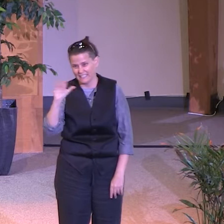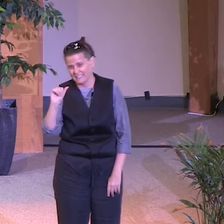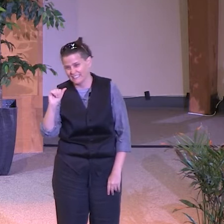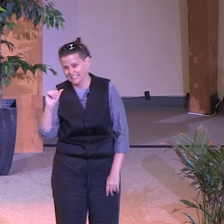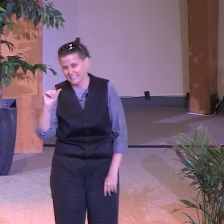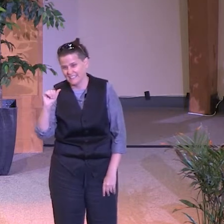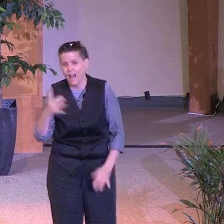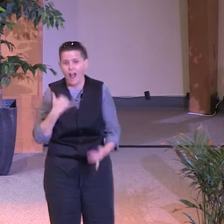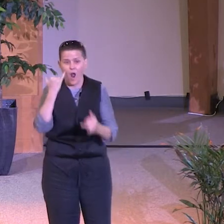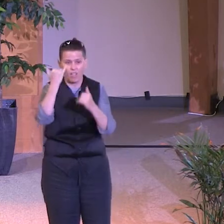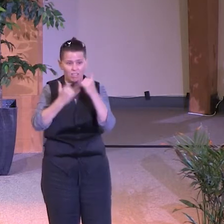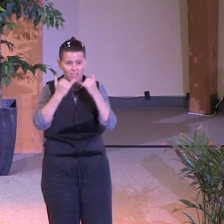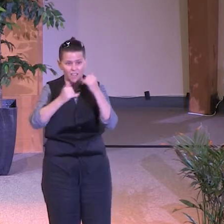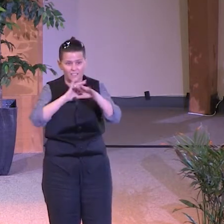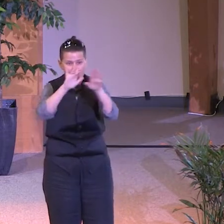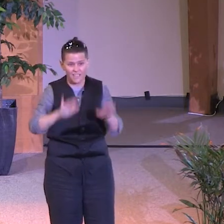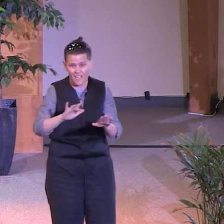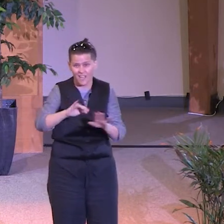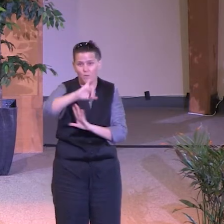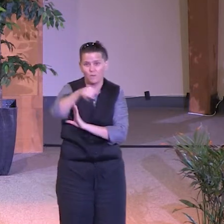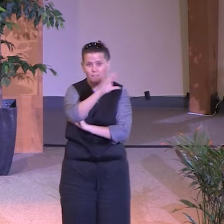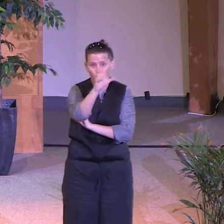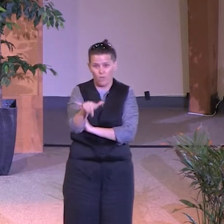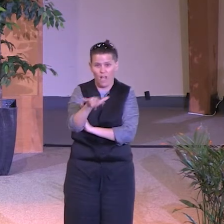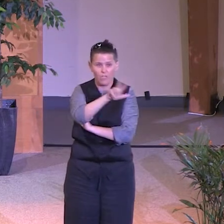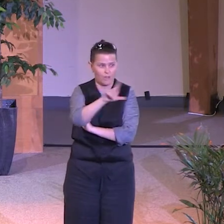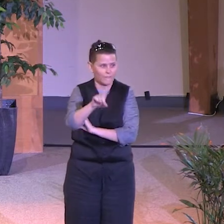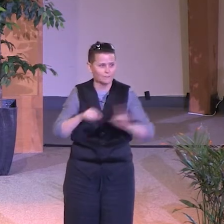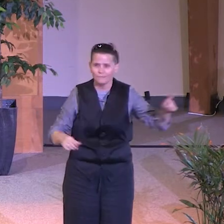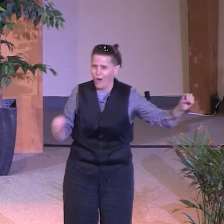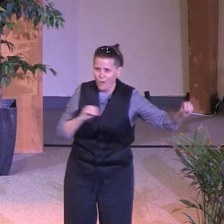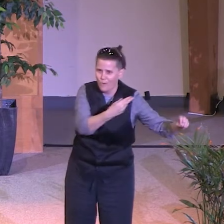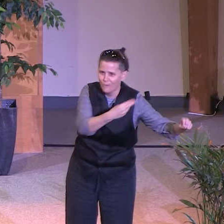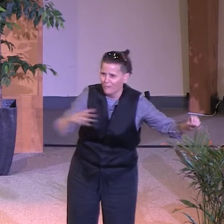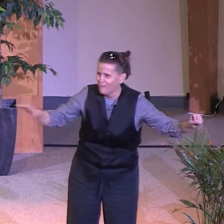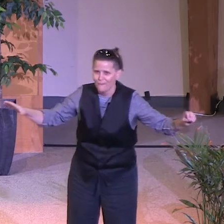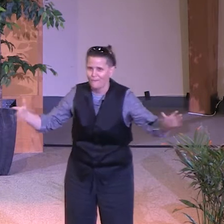Her last time with us is July 31st. And then